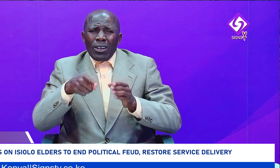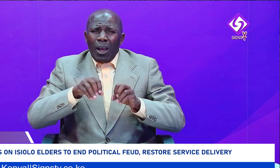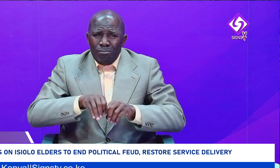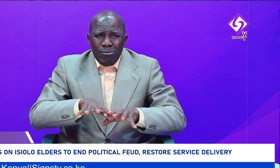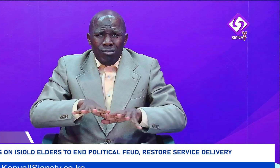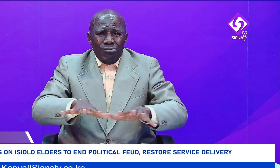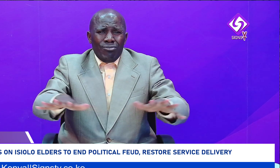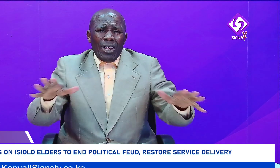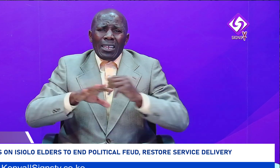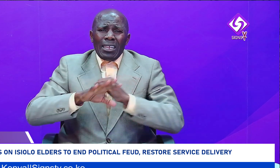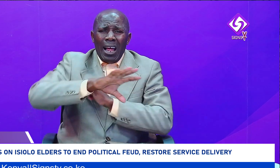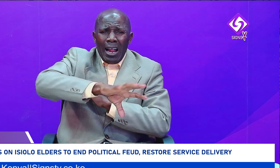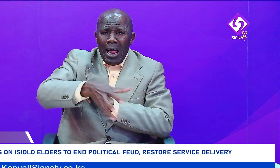Isiolo County to intervene